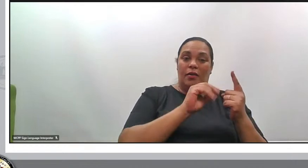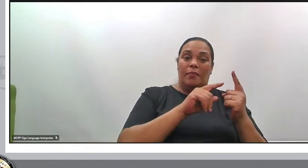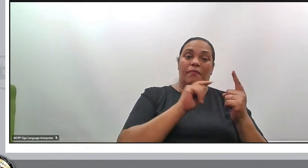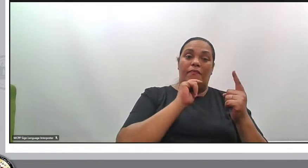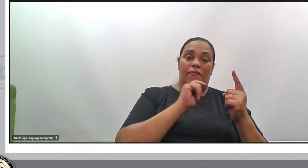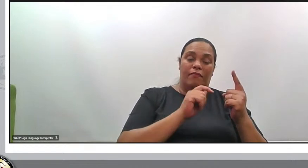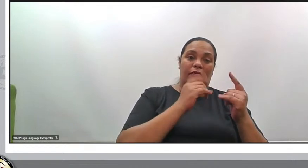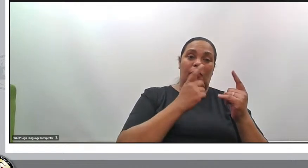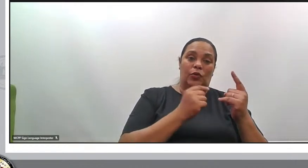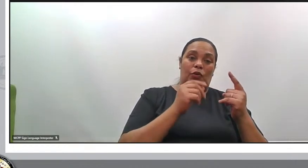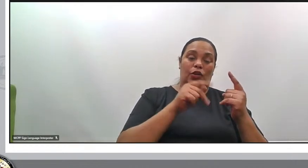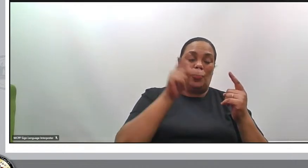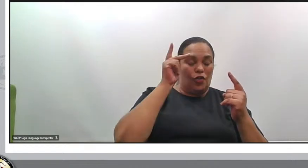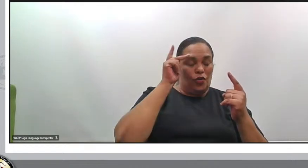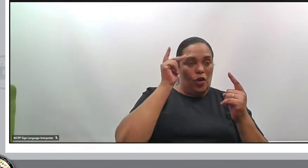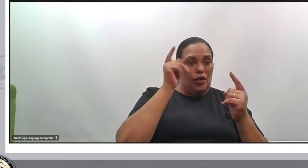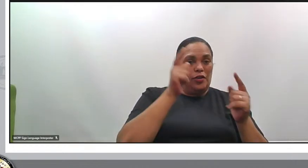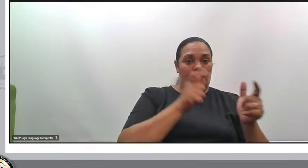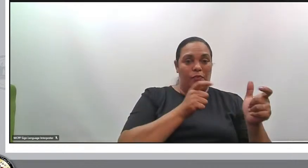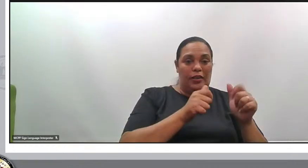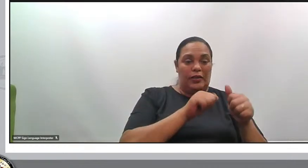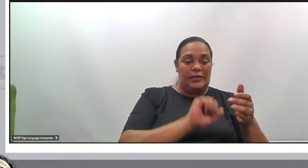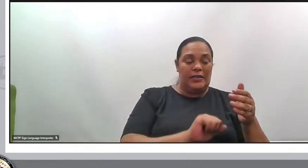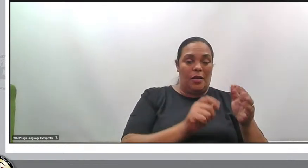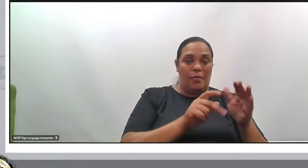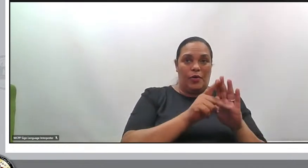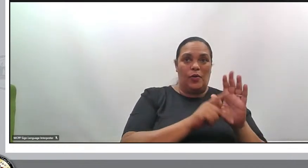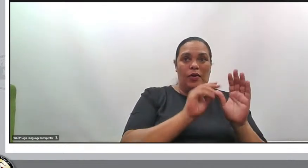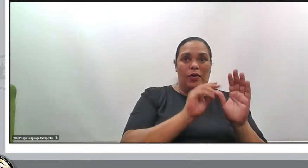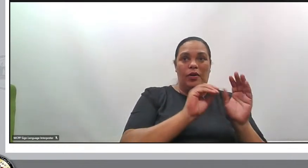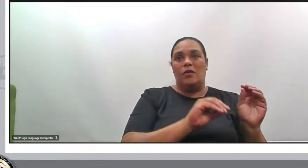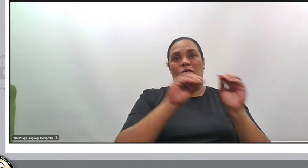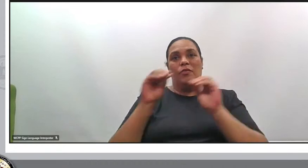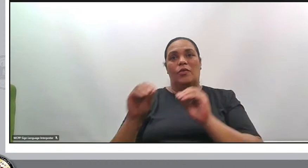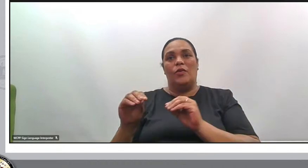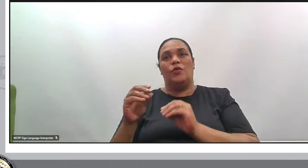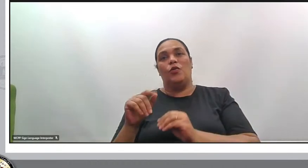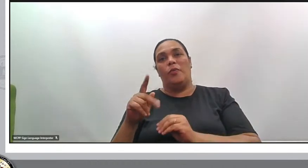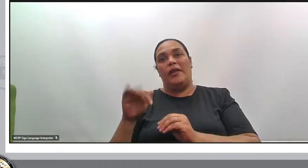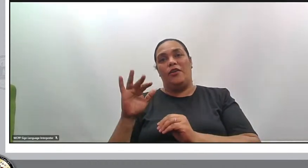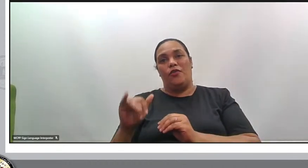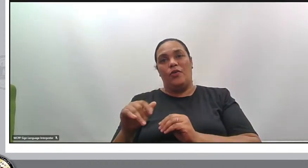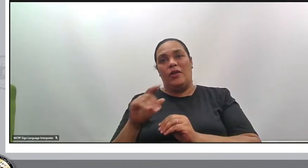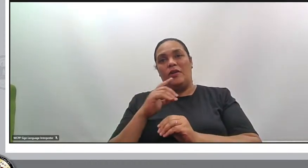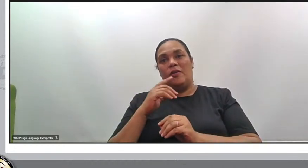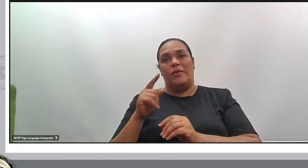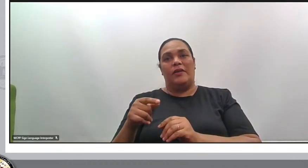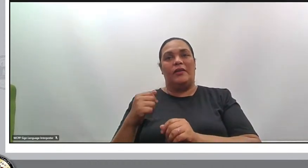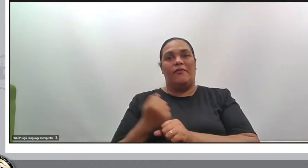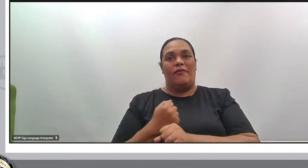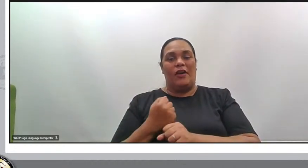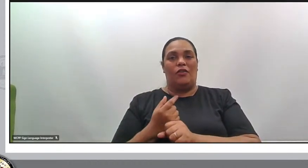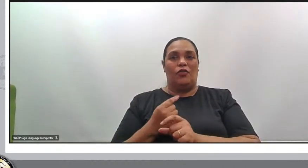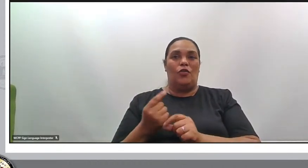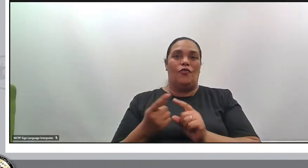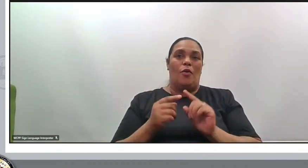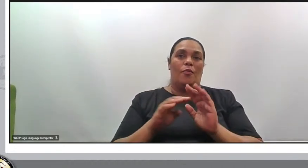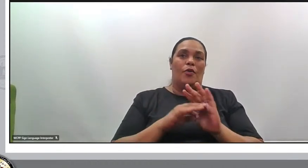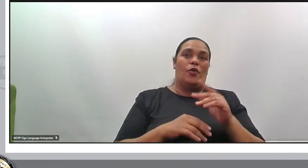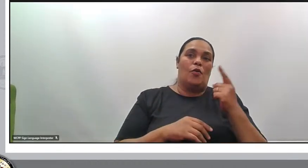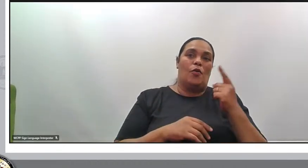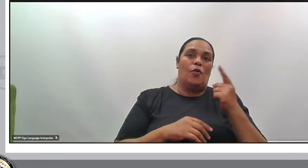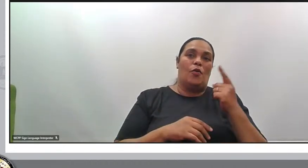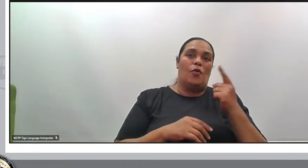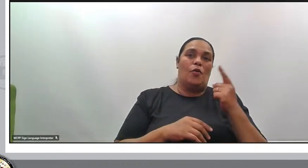in the knowledge management sub-program. That's now been shifted to plenary. So all that function specifically has now moved from program one to program